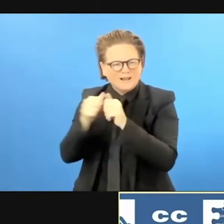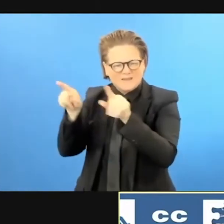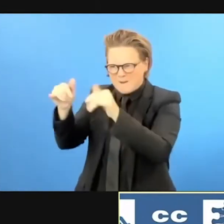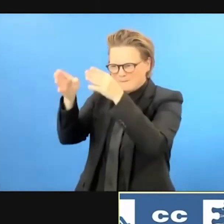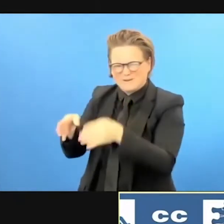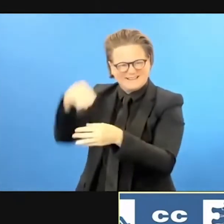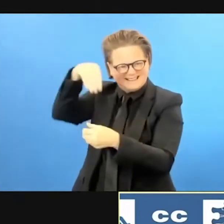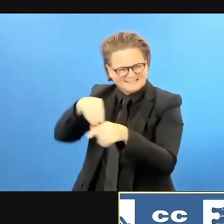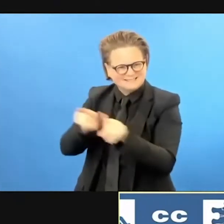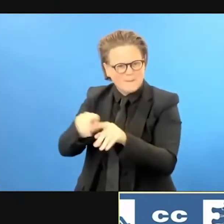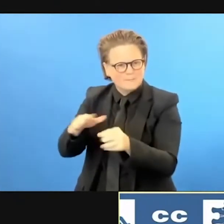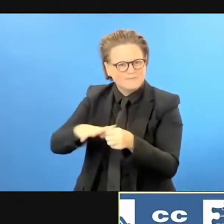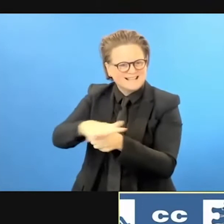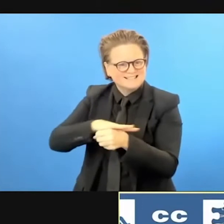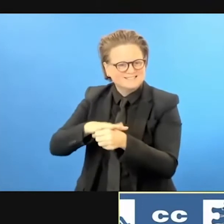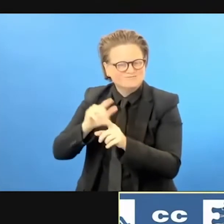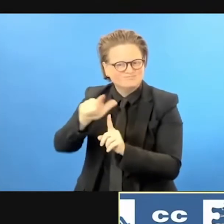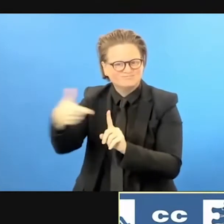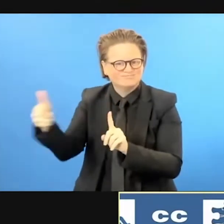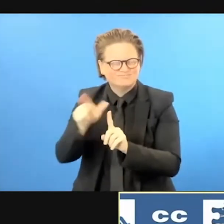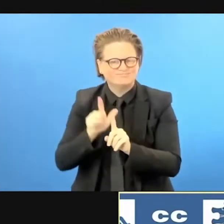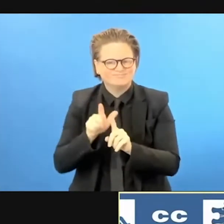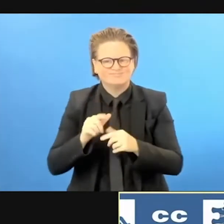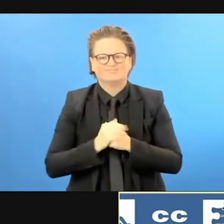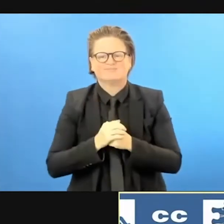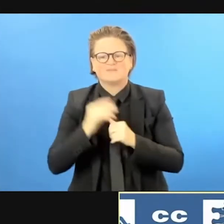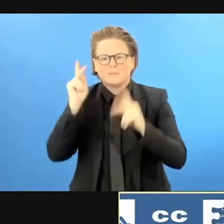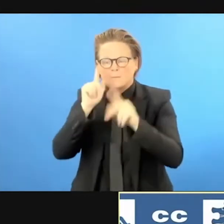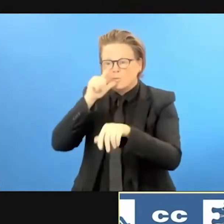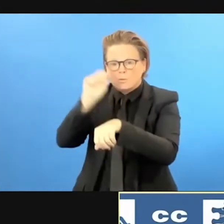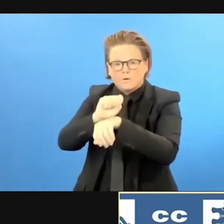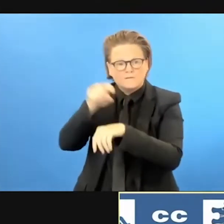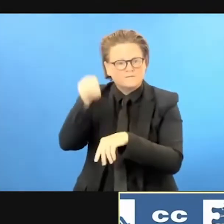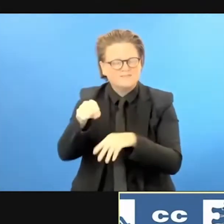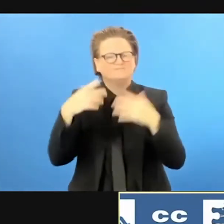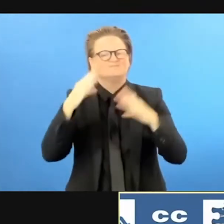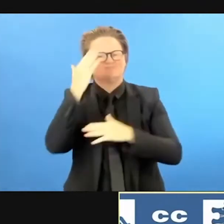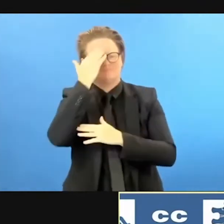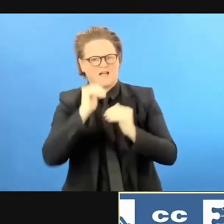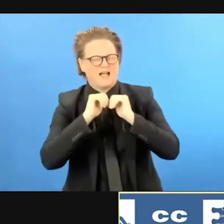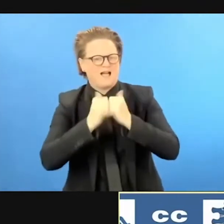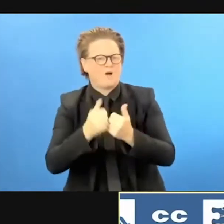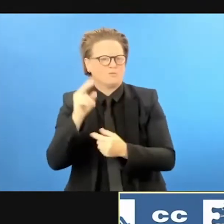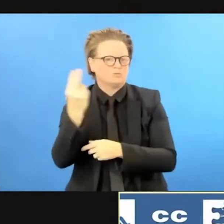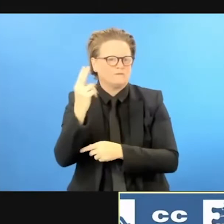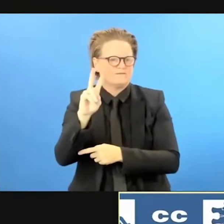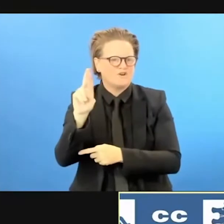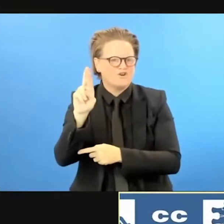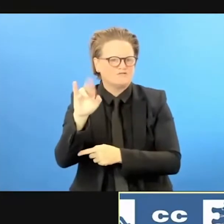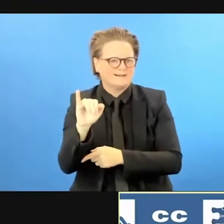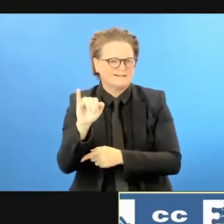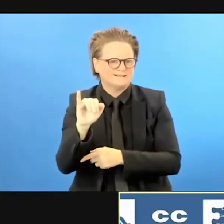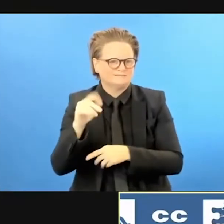sure everyone is trained to be able to know how to actually use the video remote interpreting when someone comes in who would need